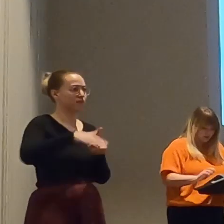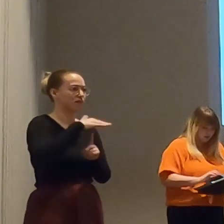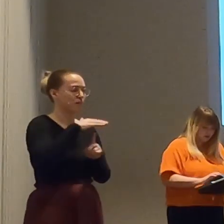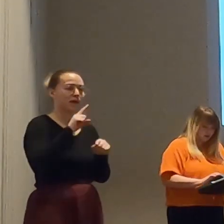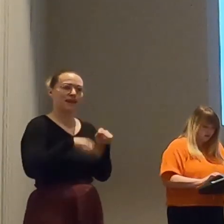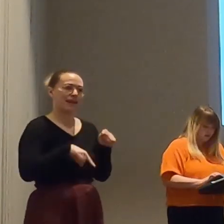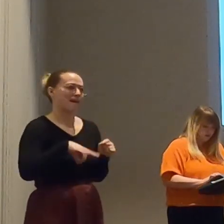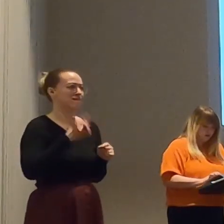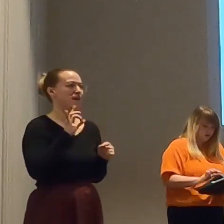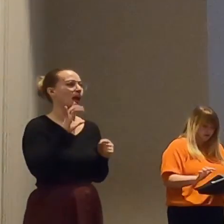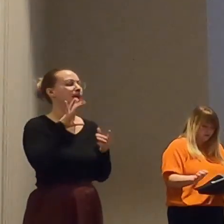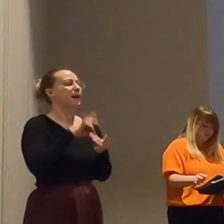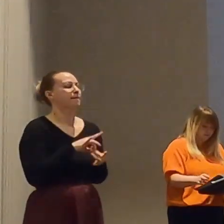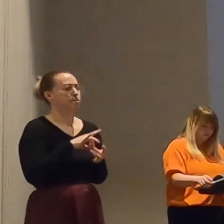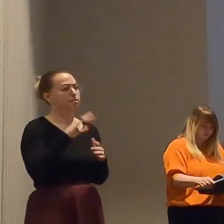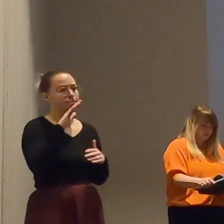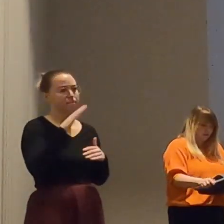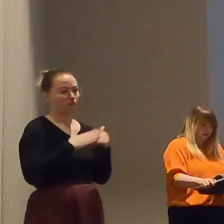comfort.